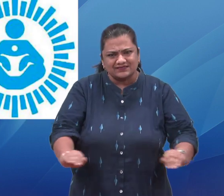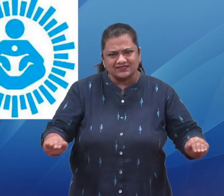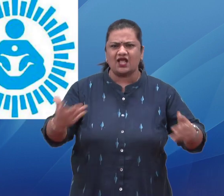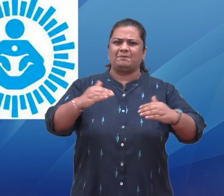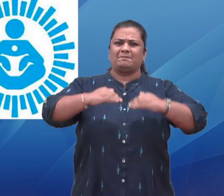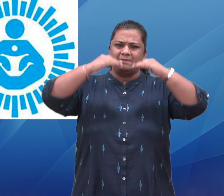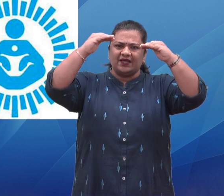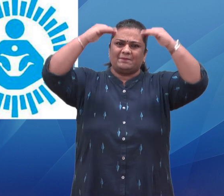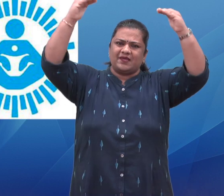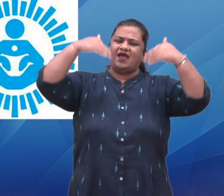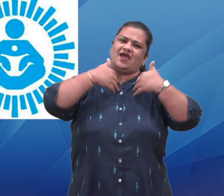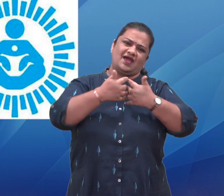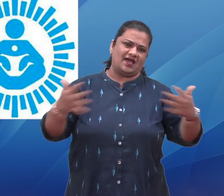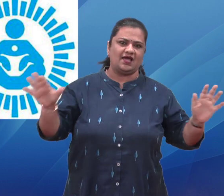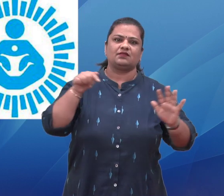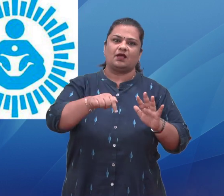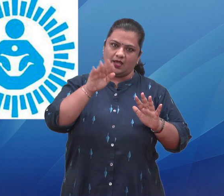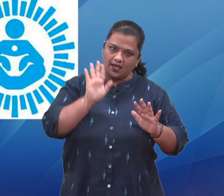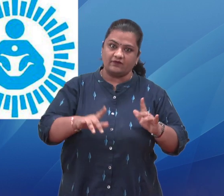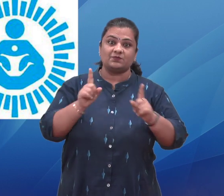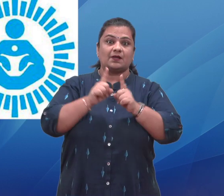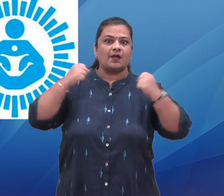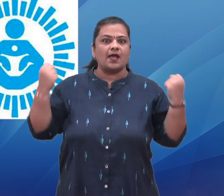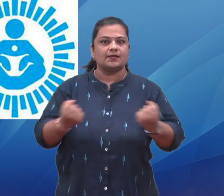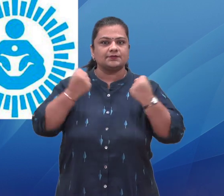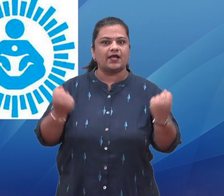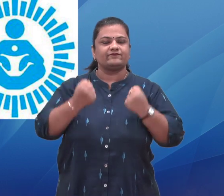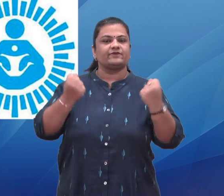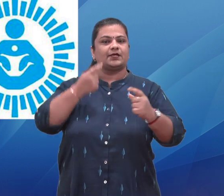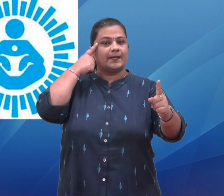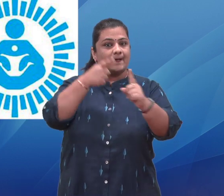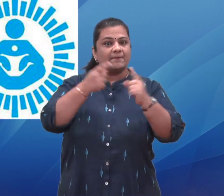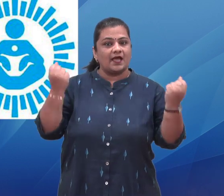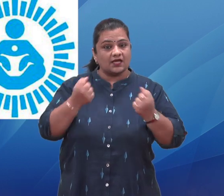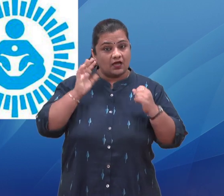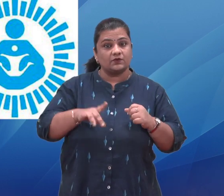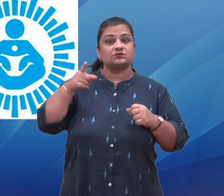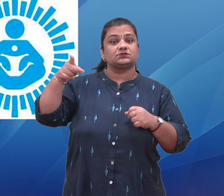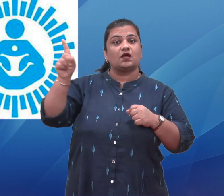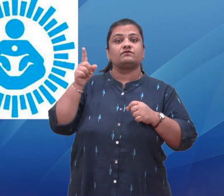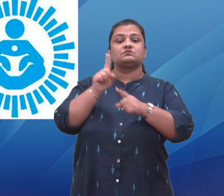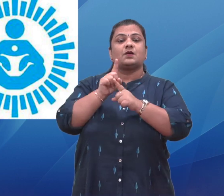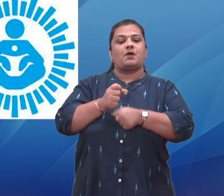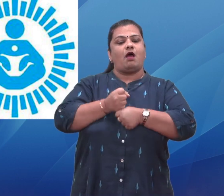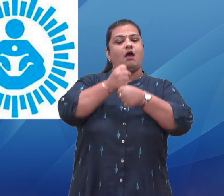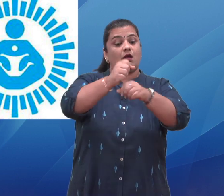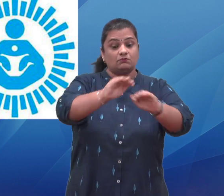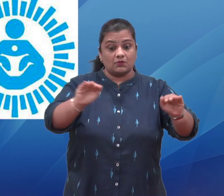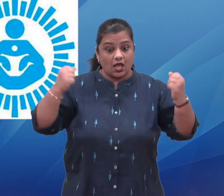their activities. The government has decided to give awards of 1,250 rupees and 5,000 rupees